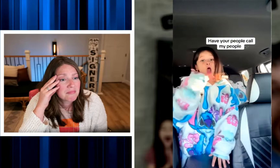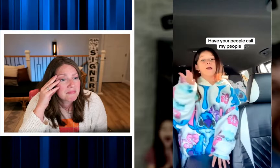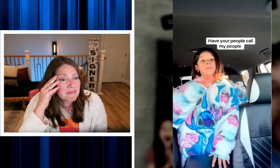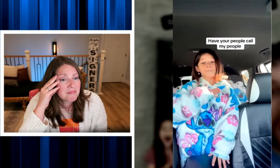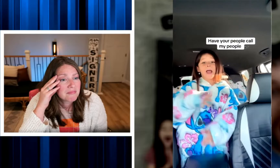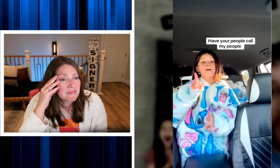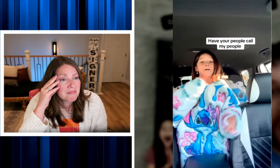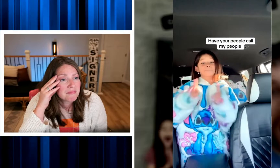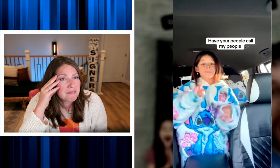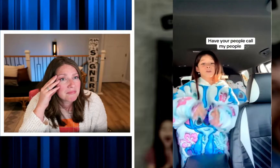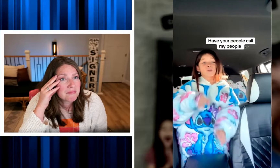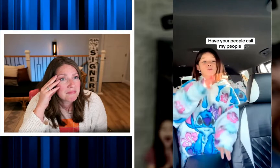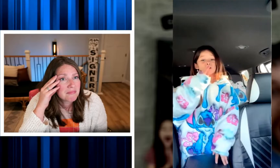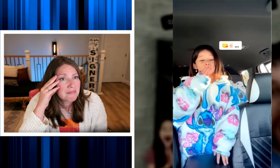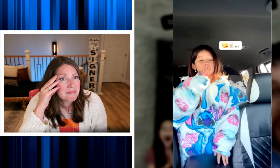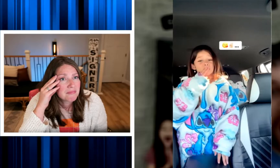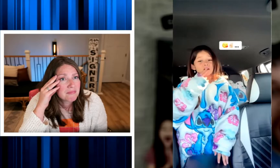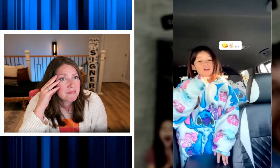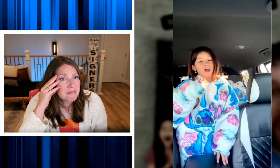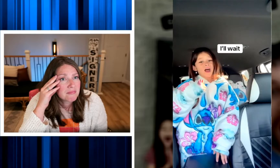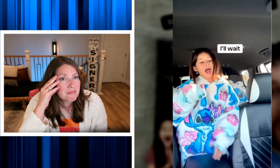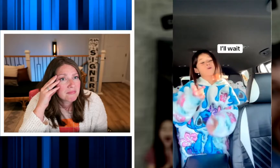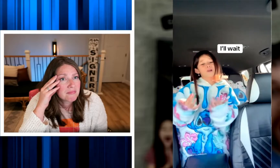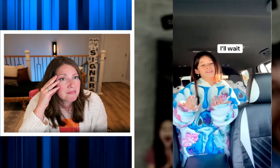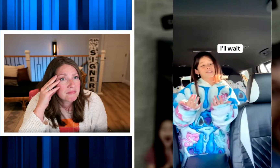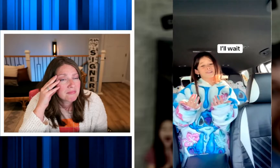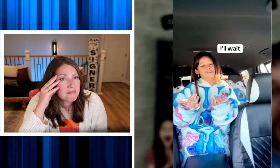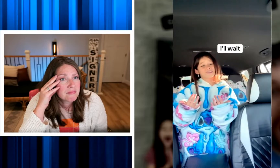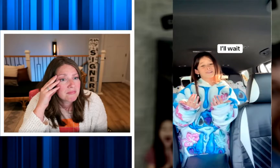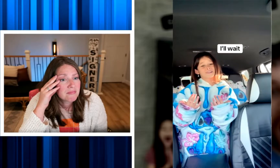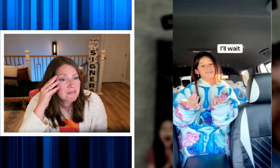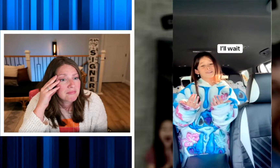car my paper. I like.